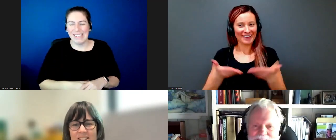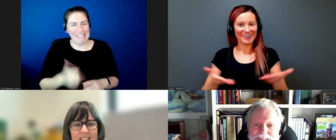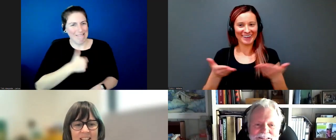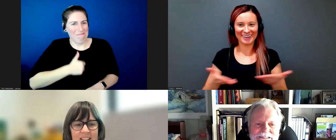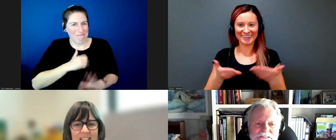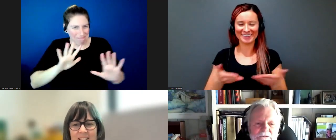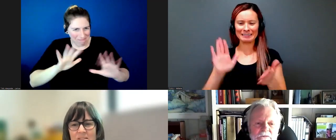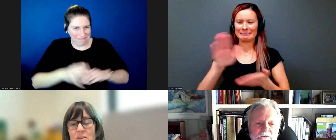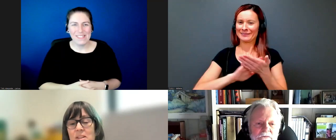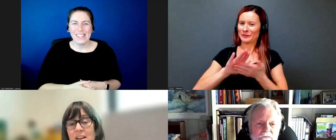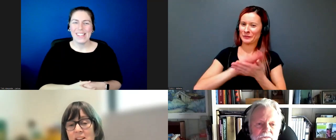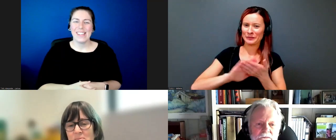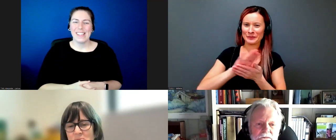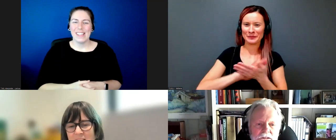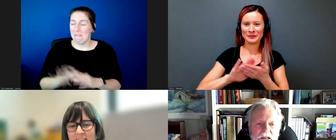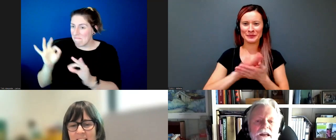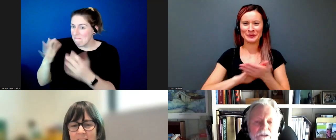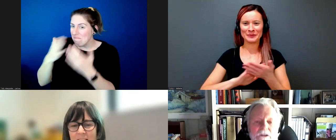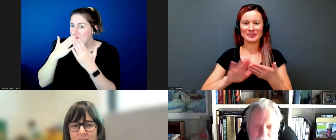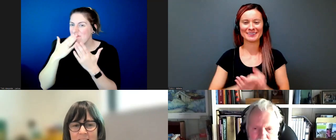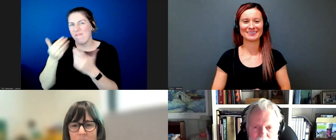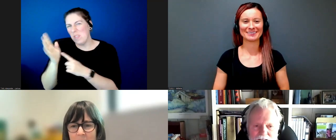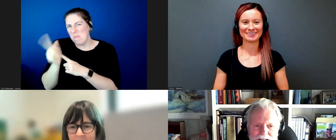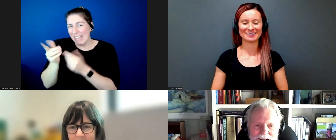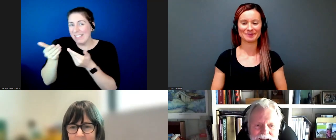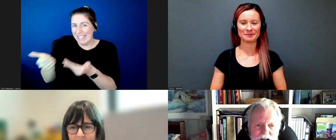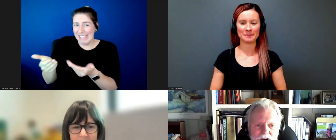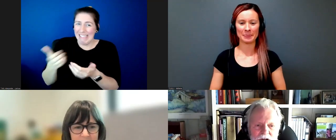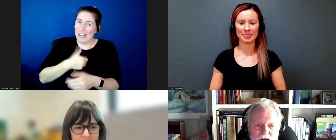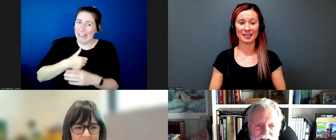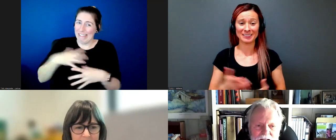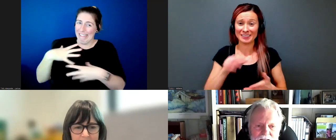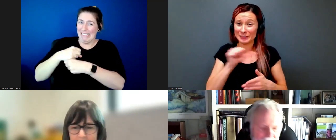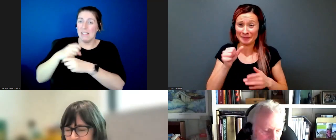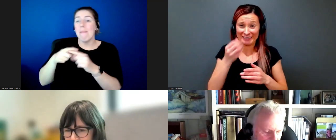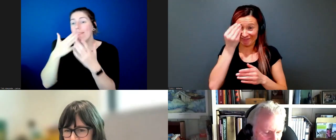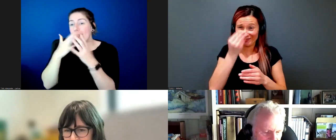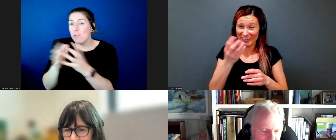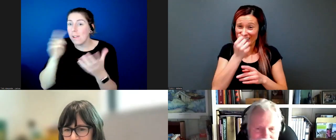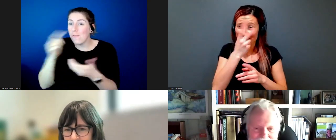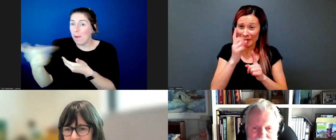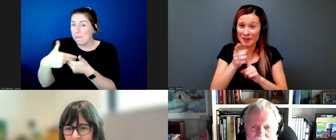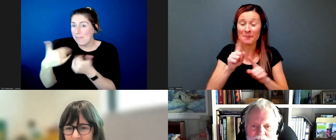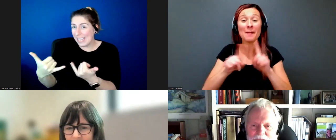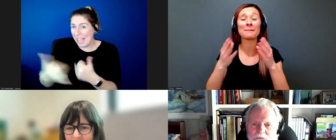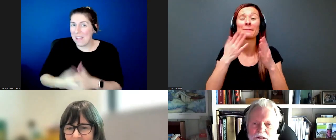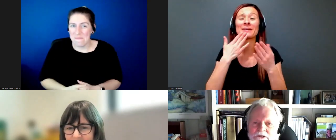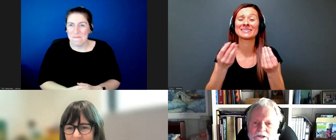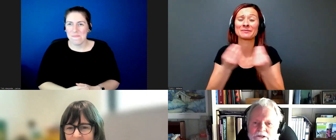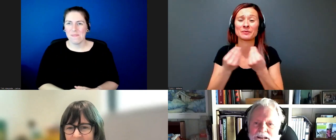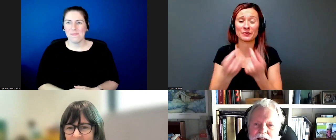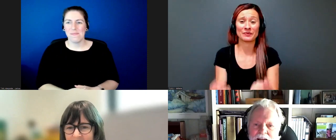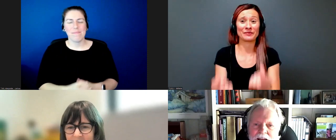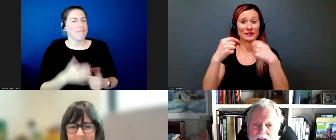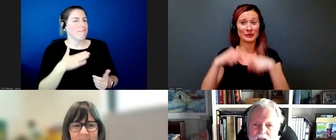good. Thanks. We only have a couple minutes, I have to say, but thank you so much for being here. My pleasure.